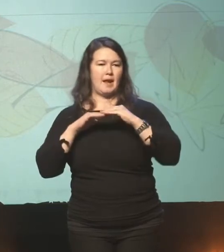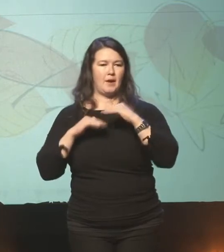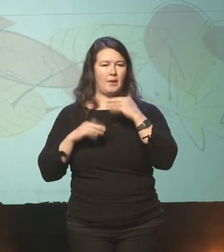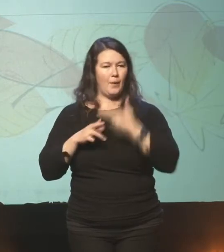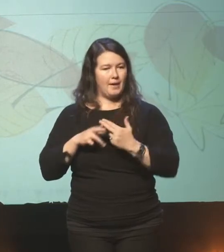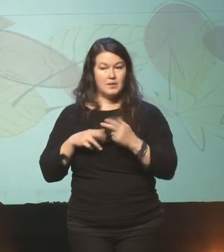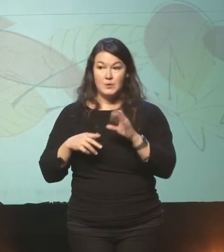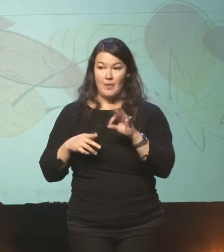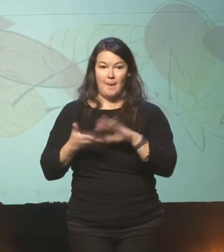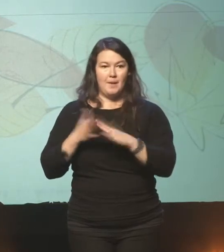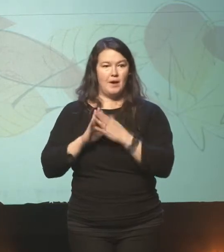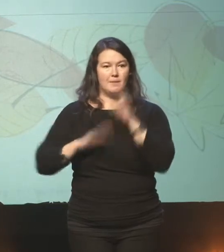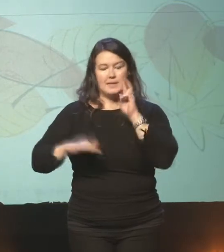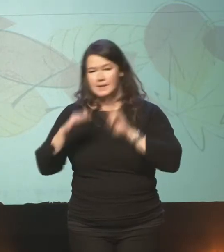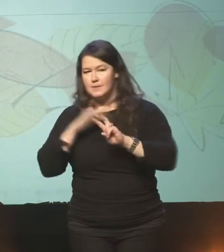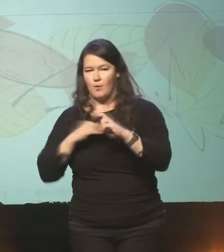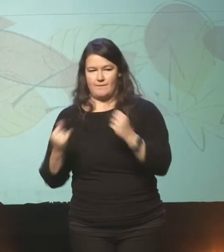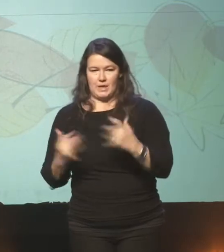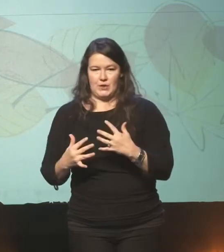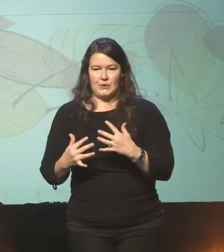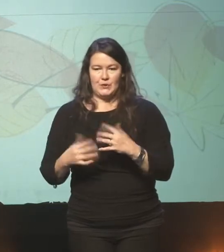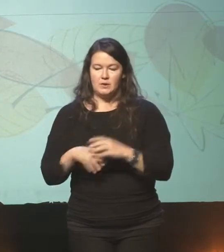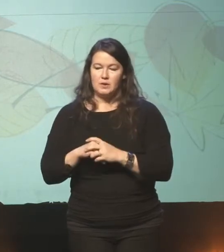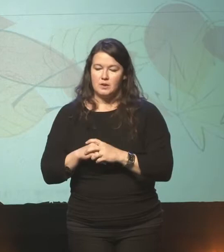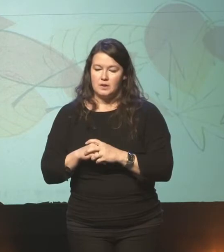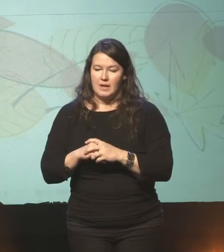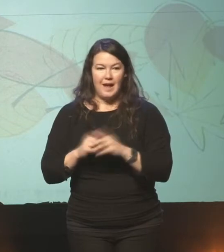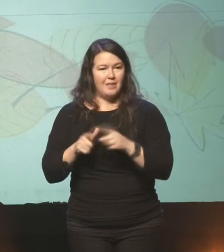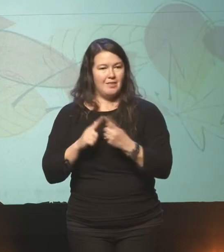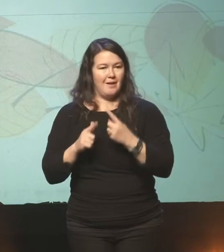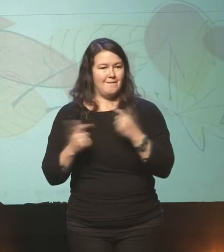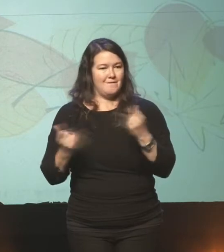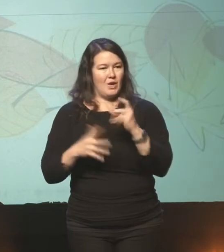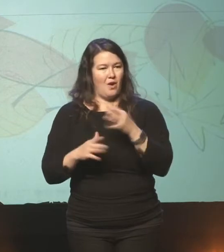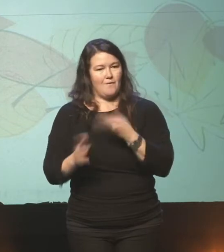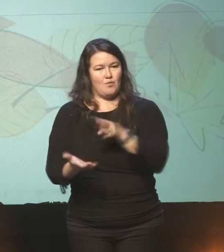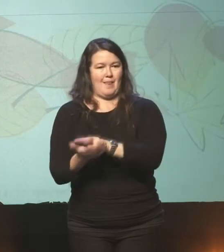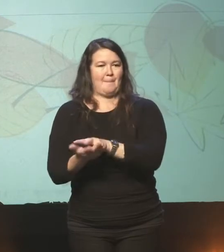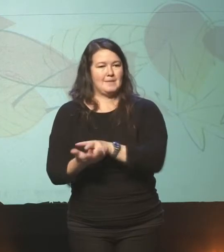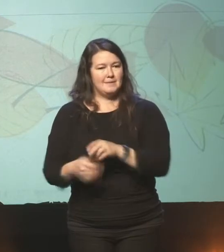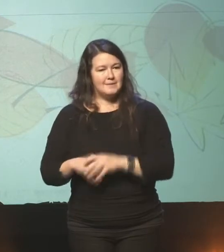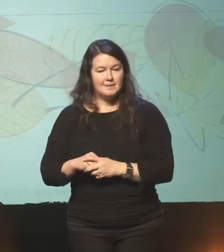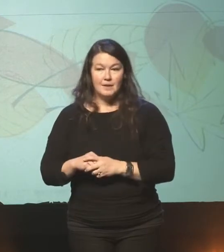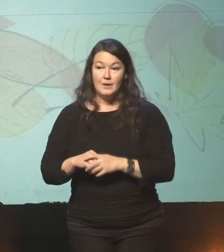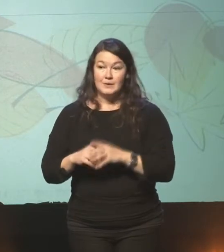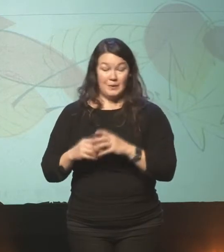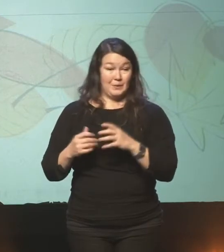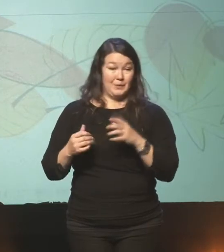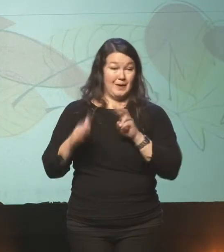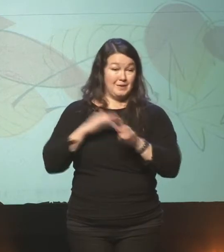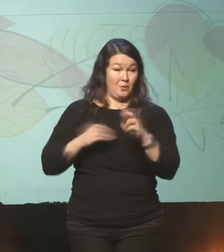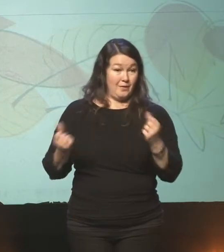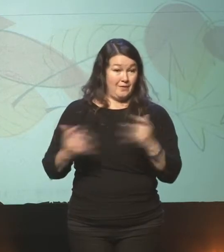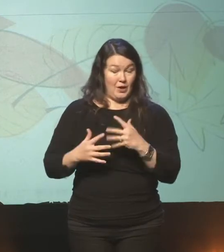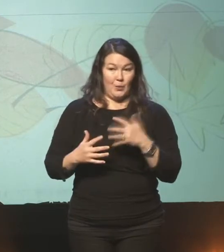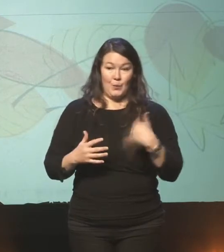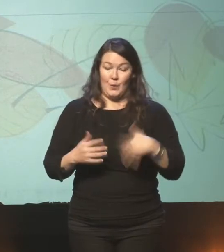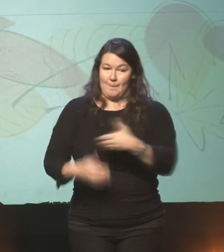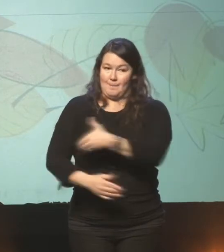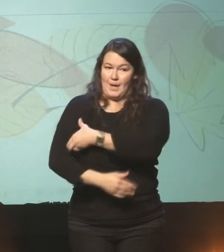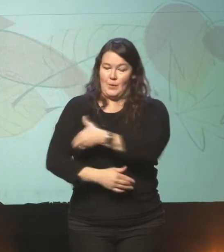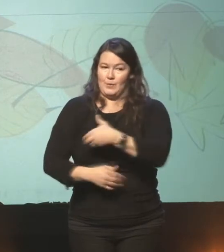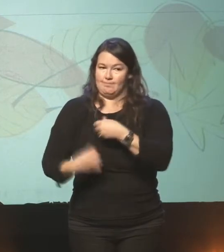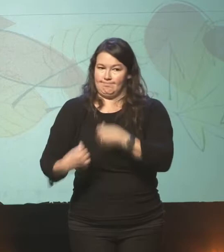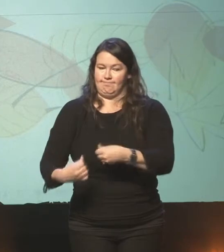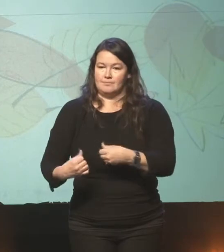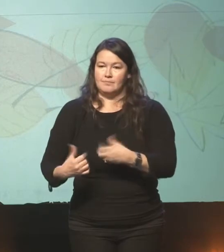anticipatory fear. And there's this fear of kind of relapse. Now, anticipatory fear is powerful because what it does